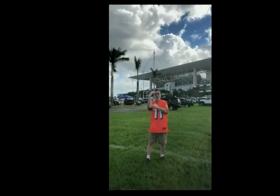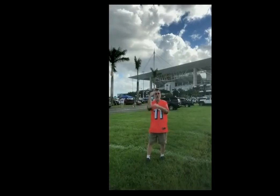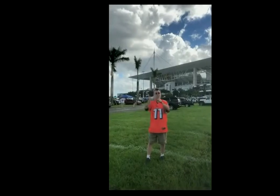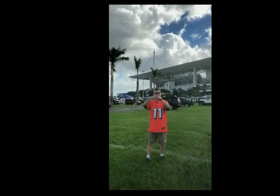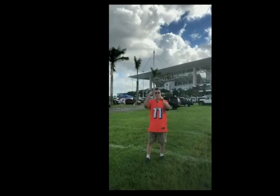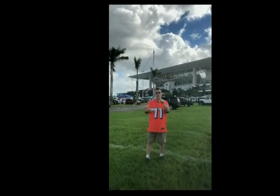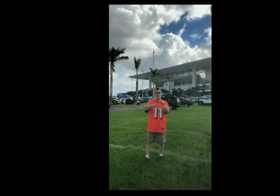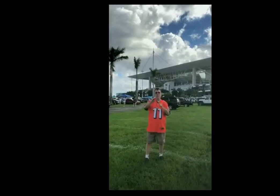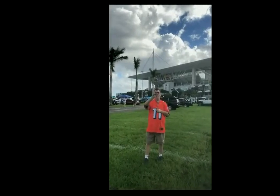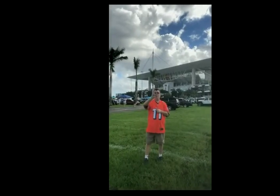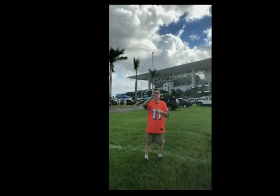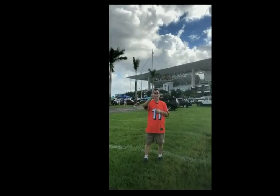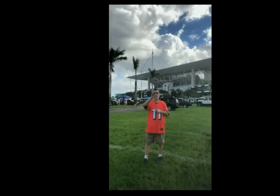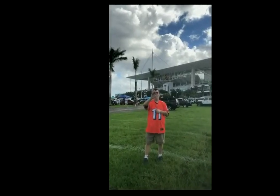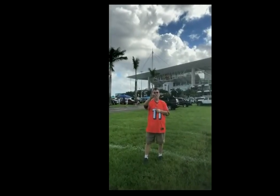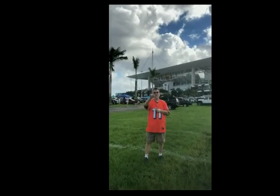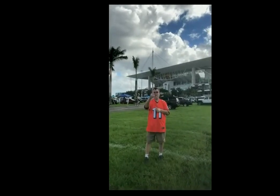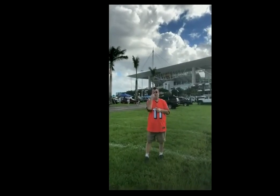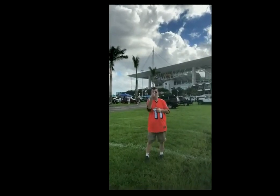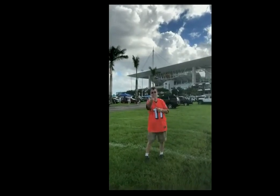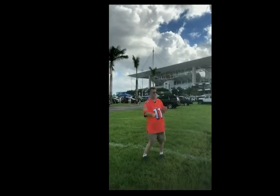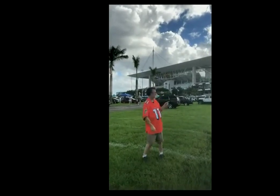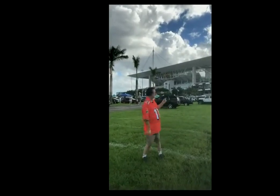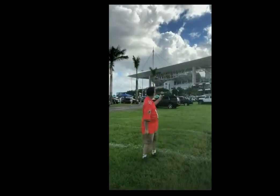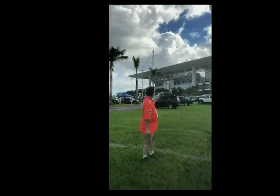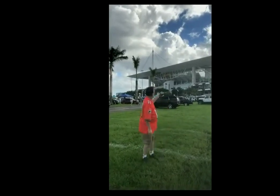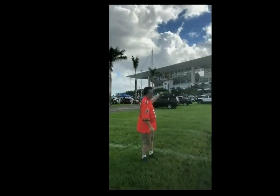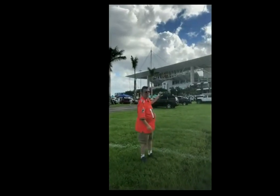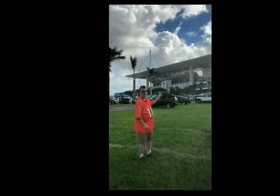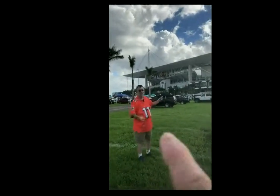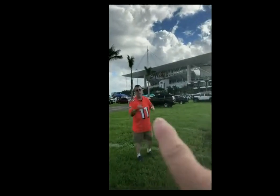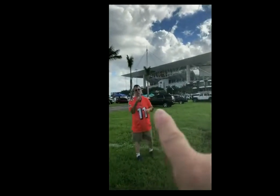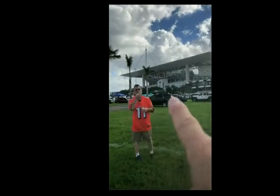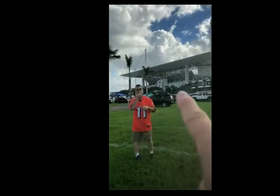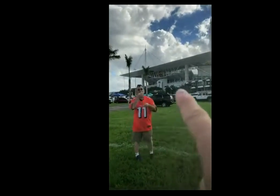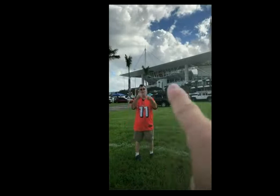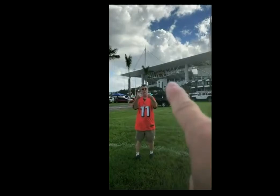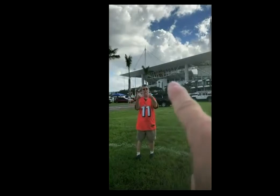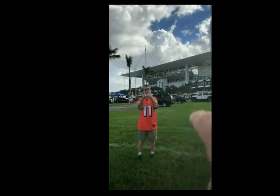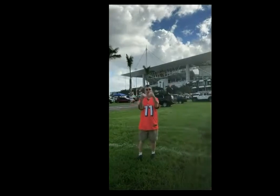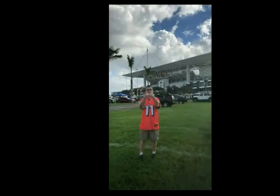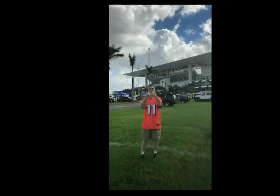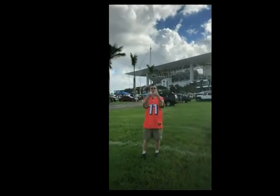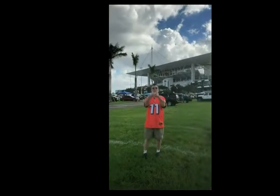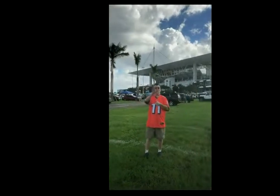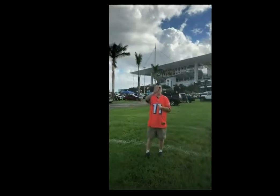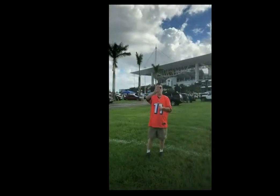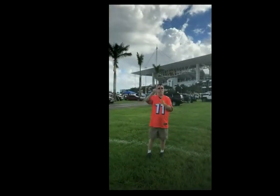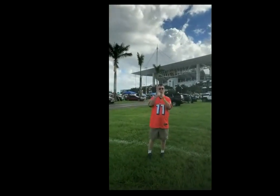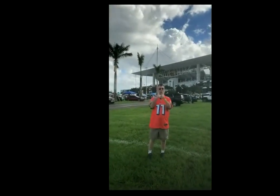Good morning from Miami. Can you see the stadium there? It's going to be a